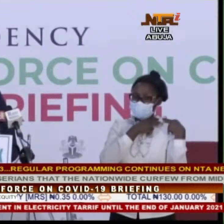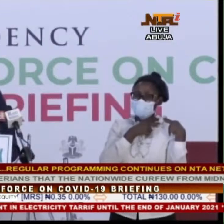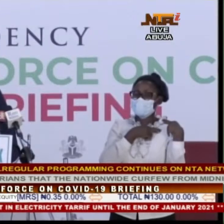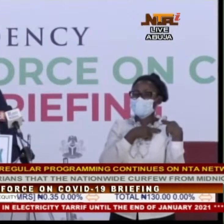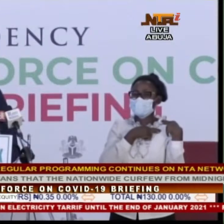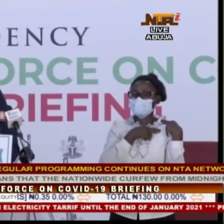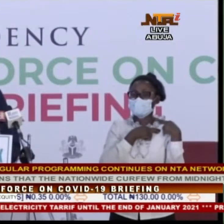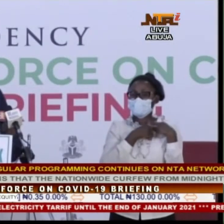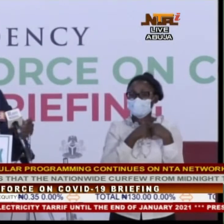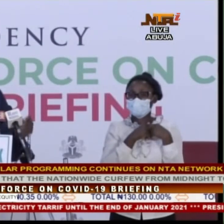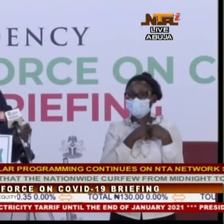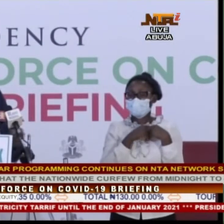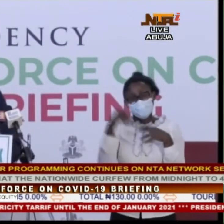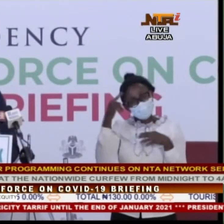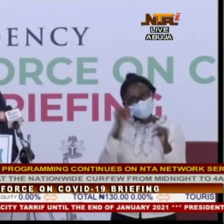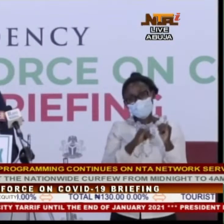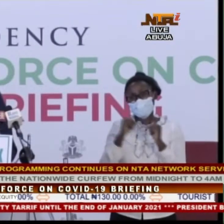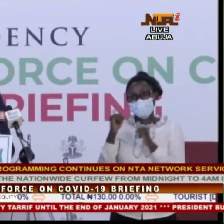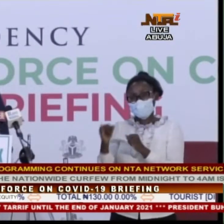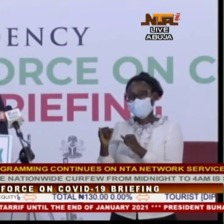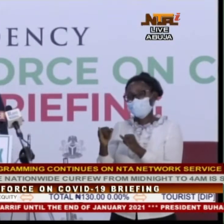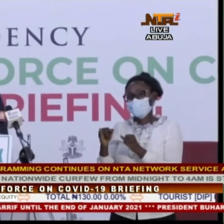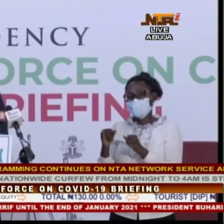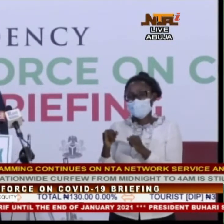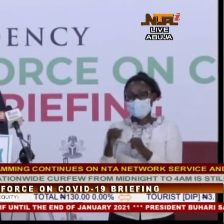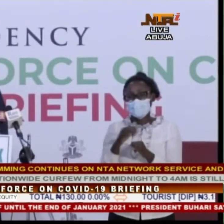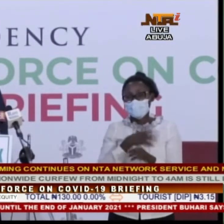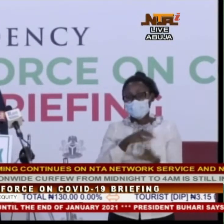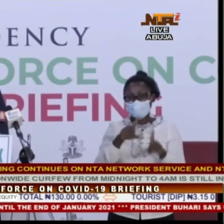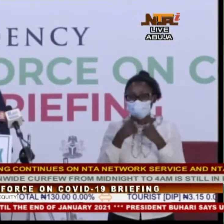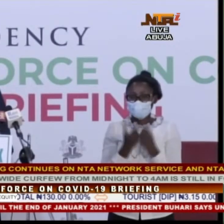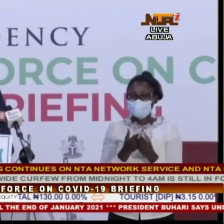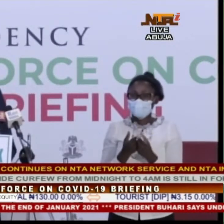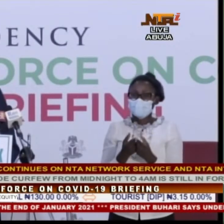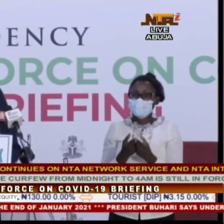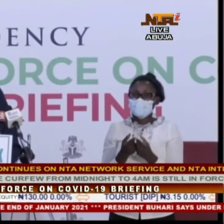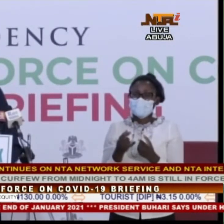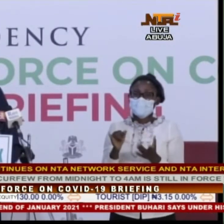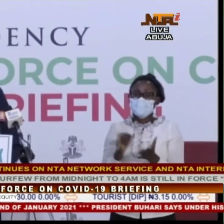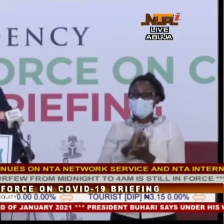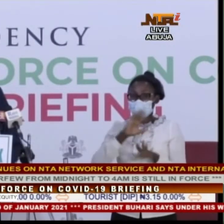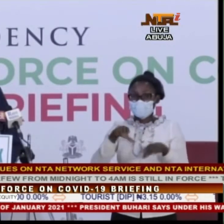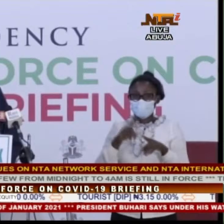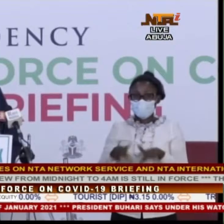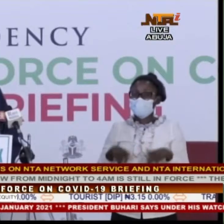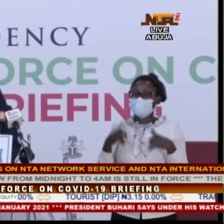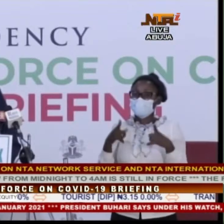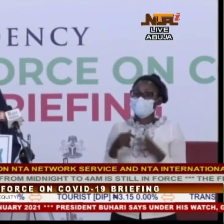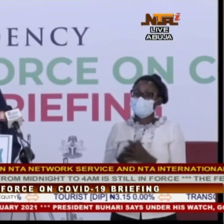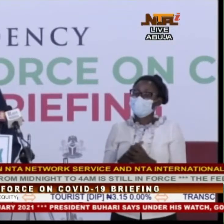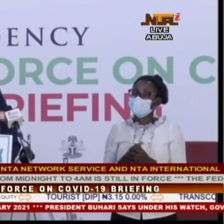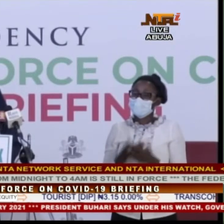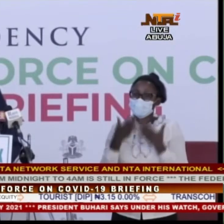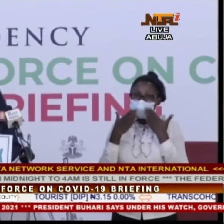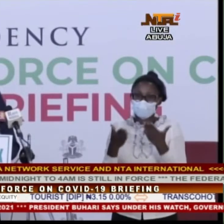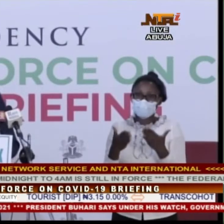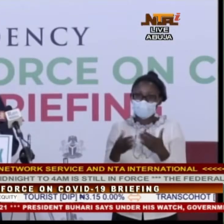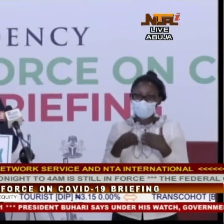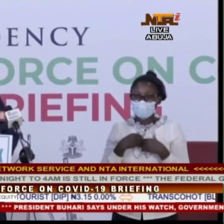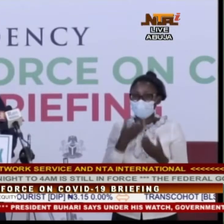So distinguished ladies and gentlemen, and those of our viewers that are at home, our only